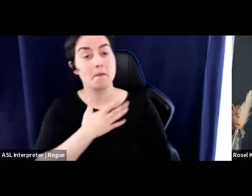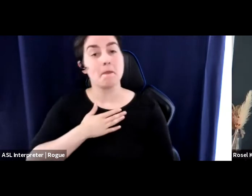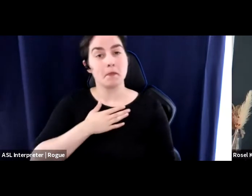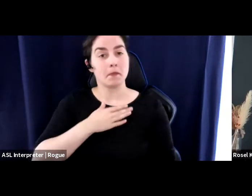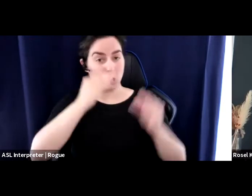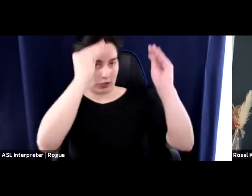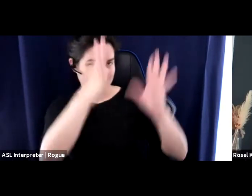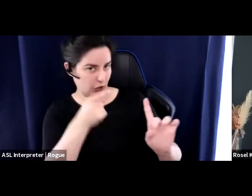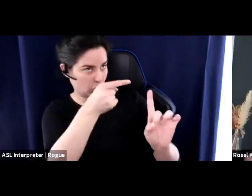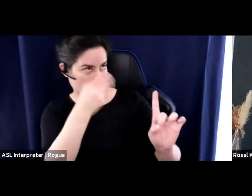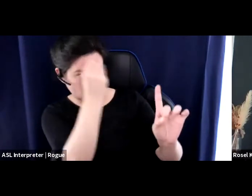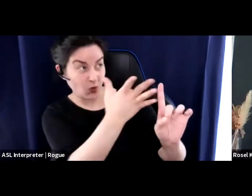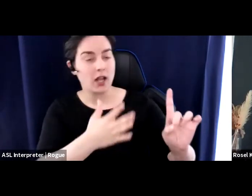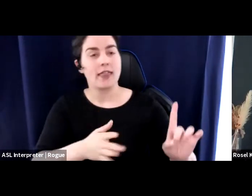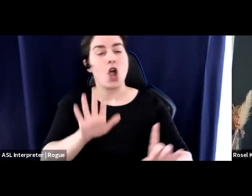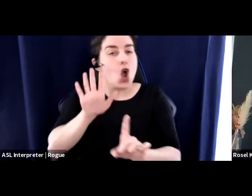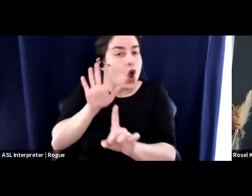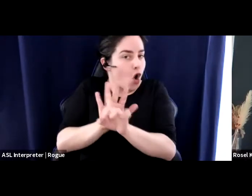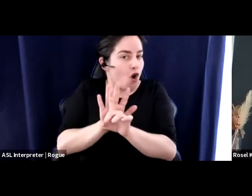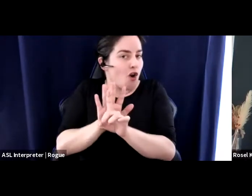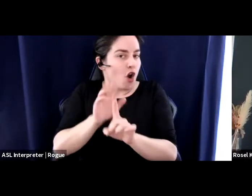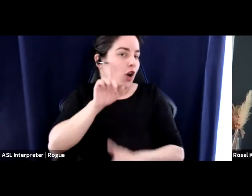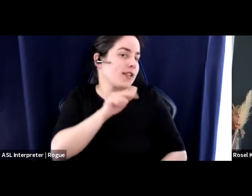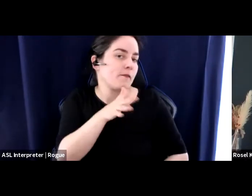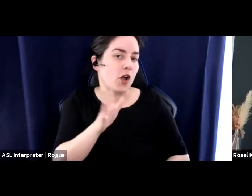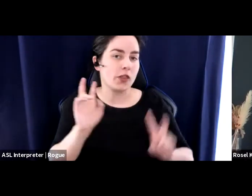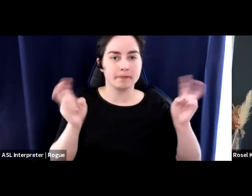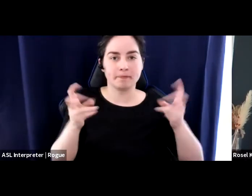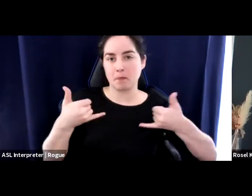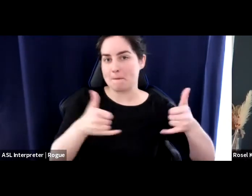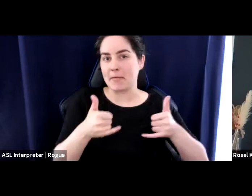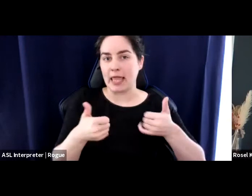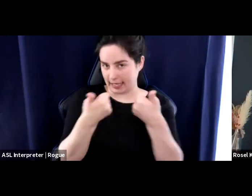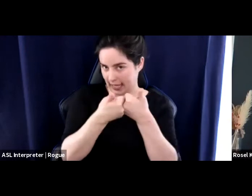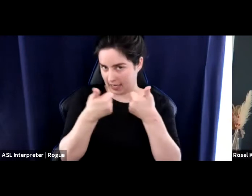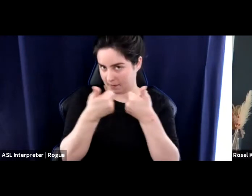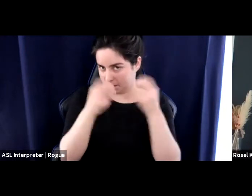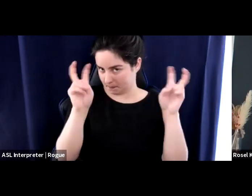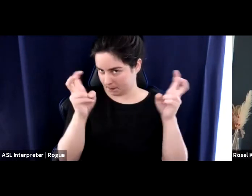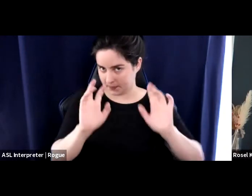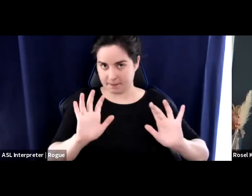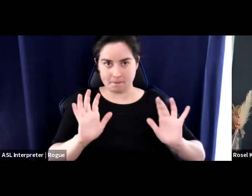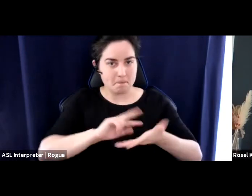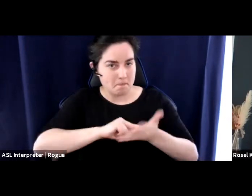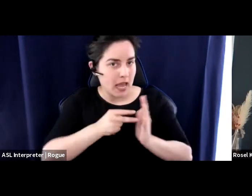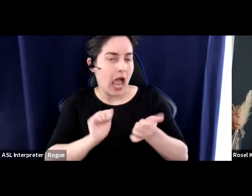stepfather played quote unquote games with her that involved him touching her sexually. And she gave